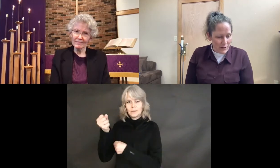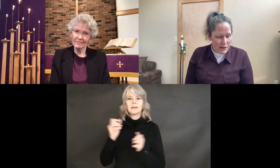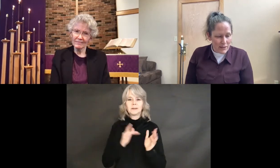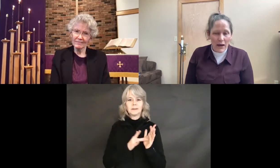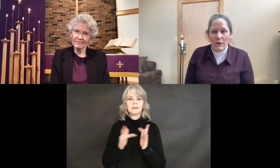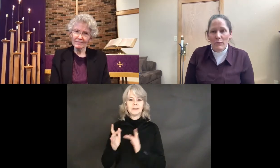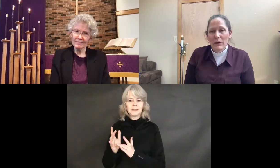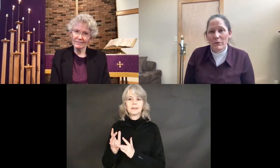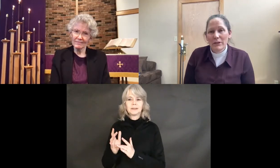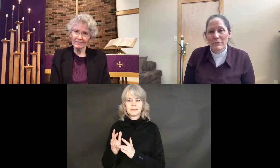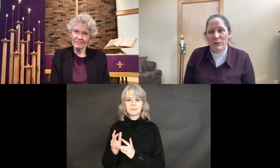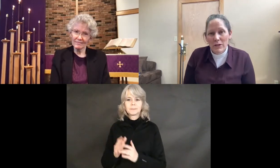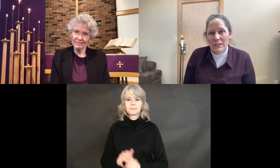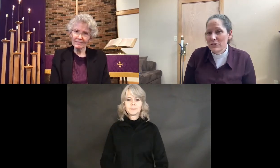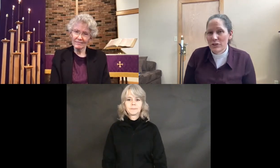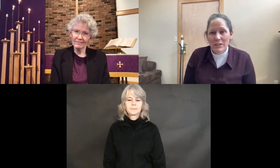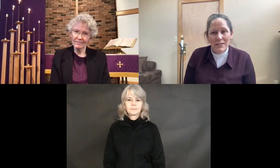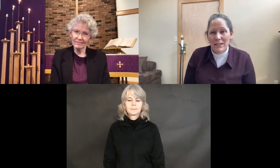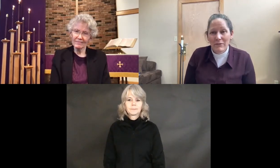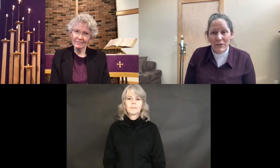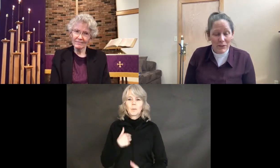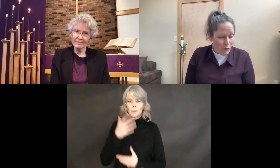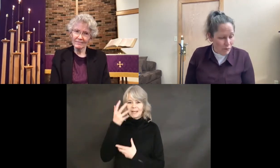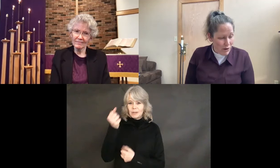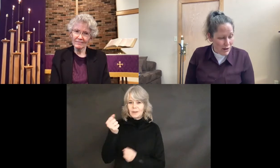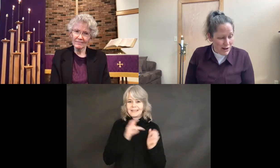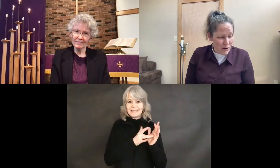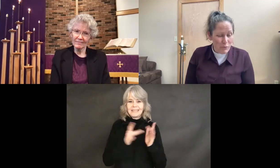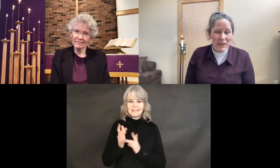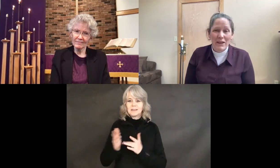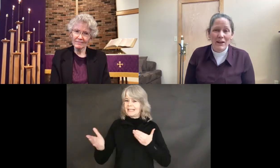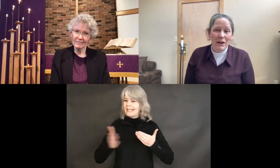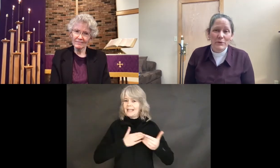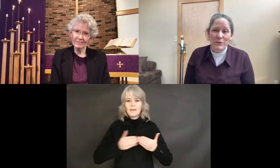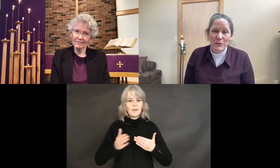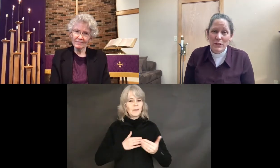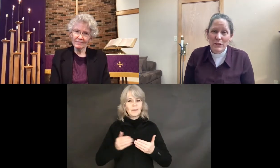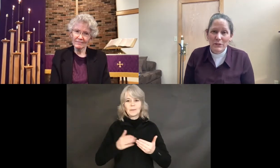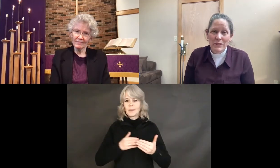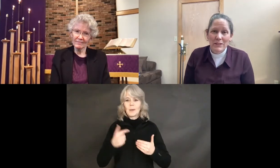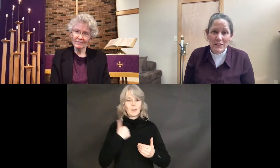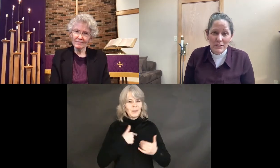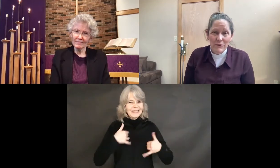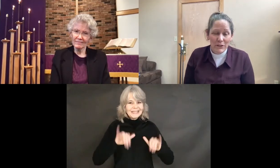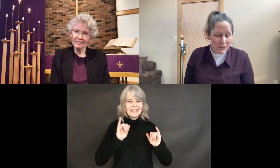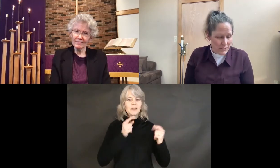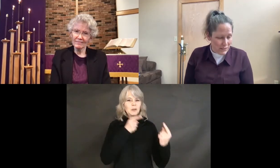And that we would trust Jesus even though we encounter struggles and difficulties in